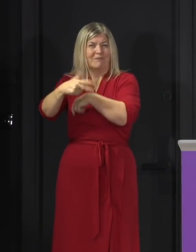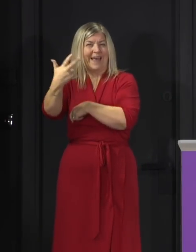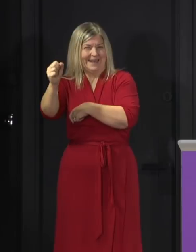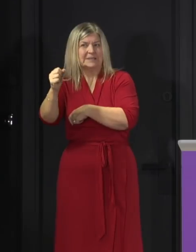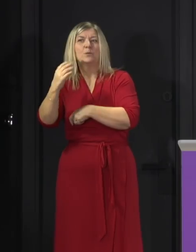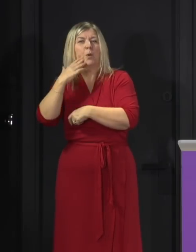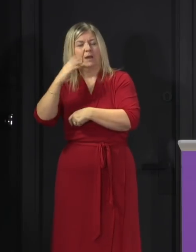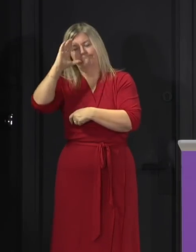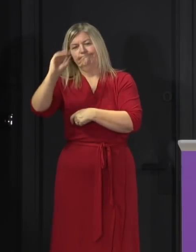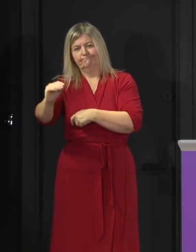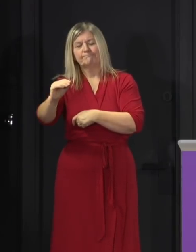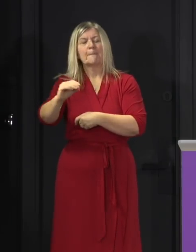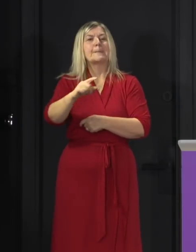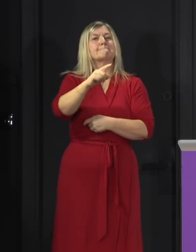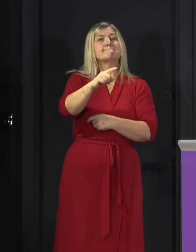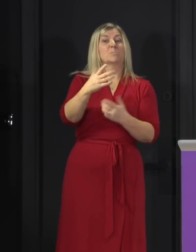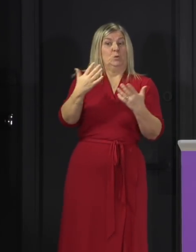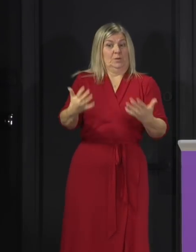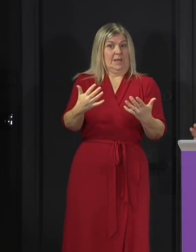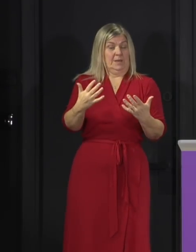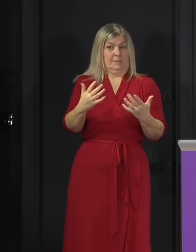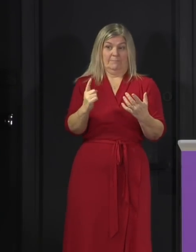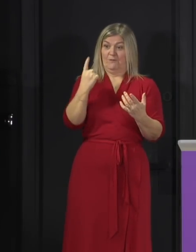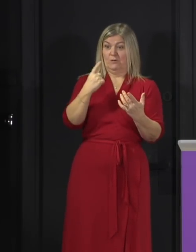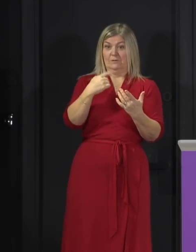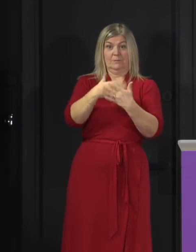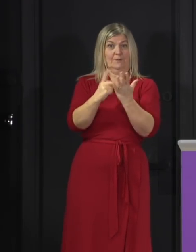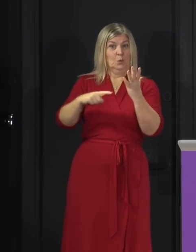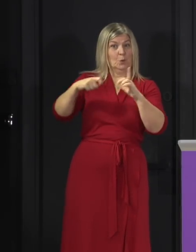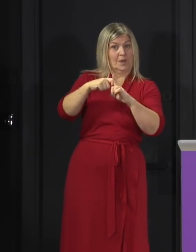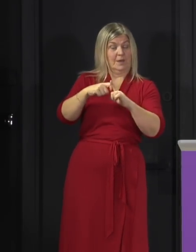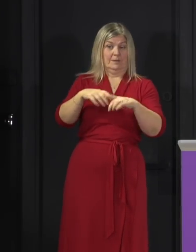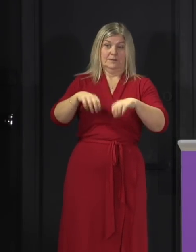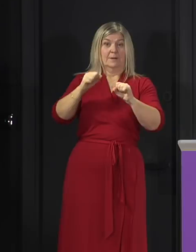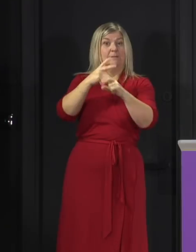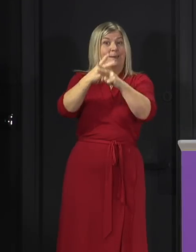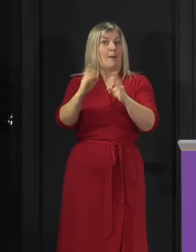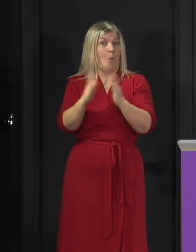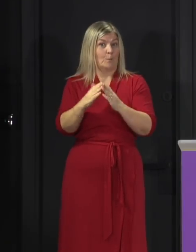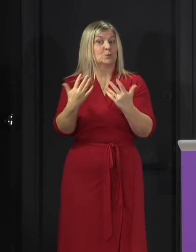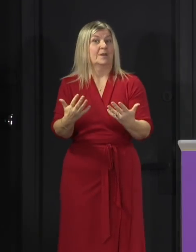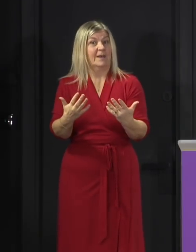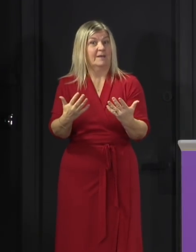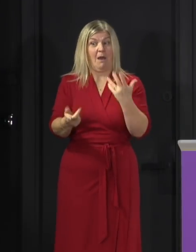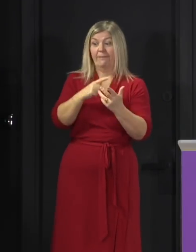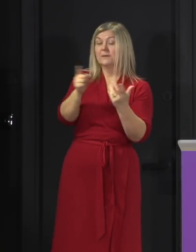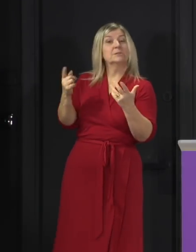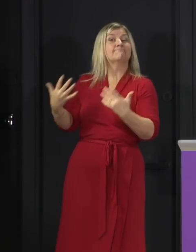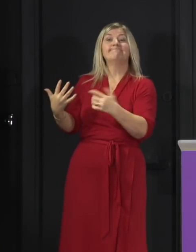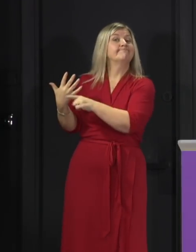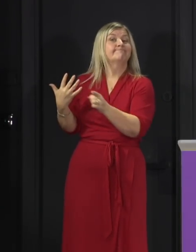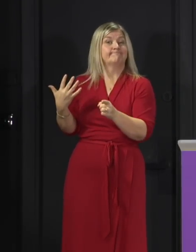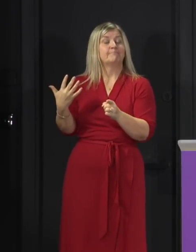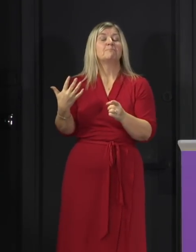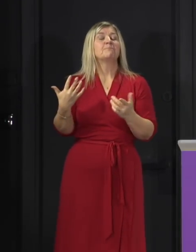UK to take the vaccine into care homes as of today, and obviously we will roll that out as vaccine supplies allow us to, but the Health